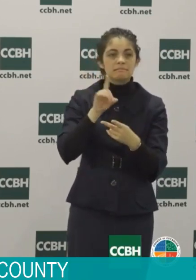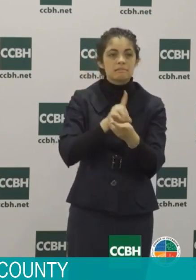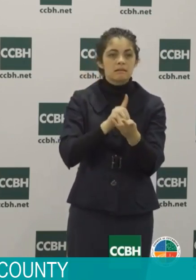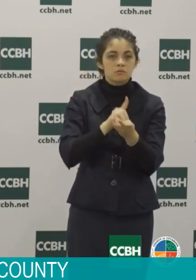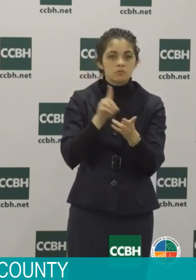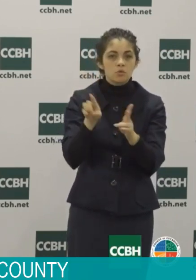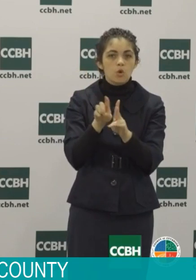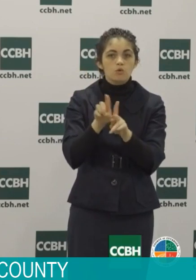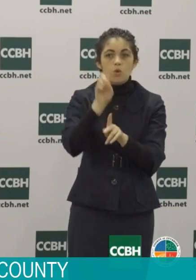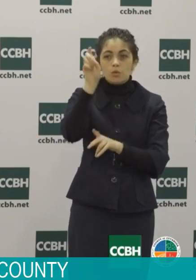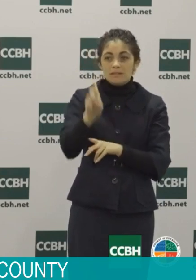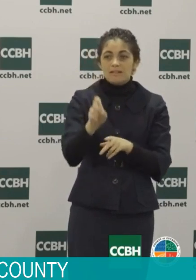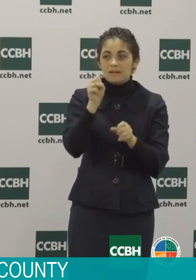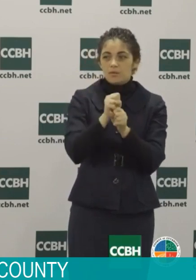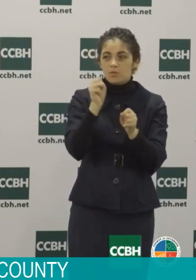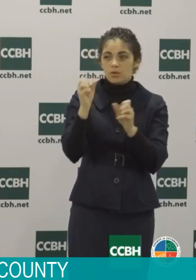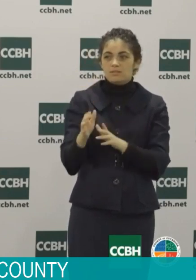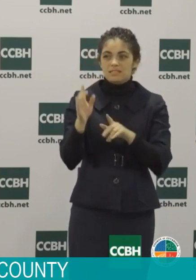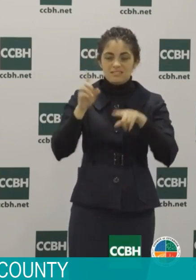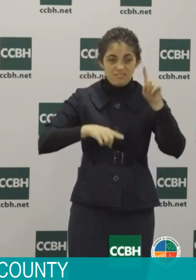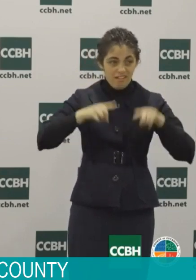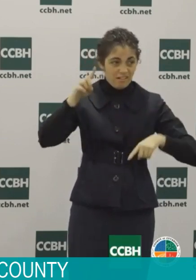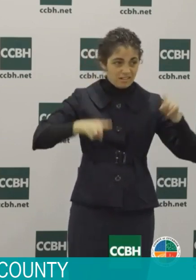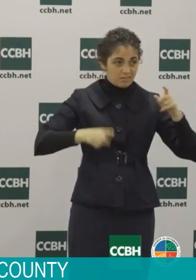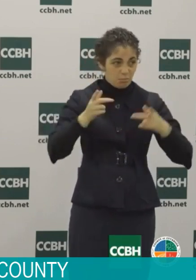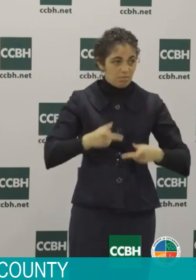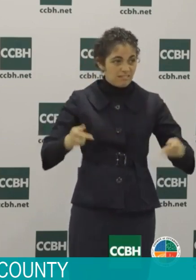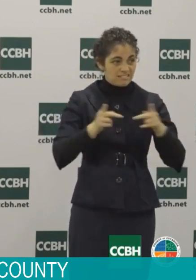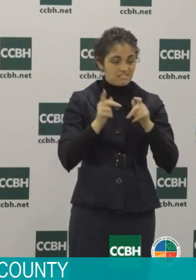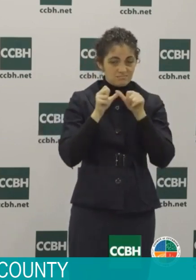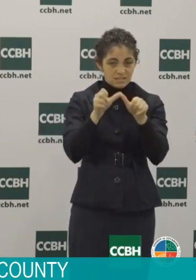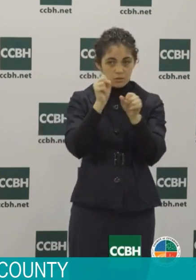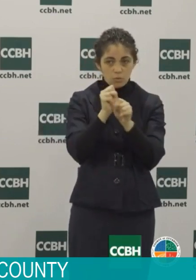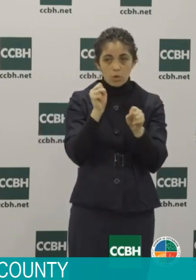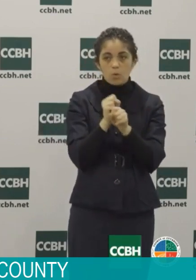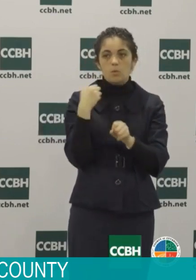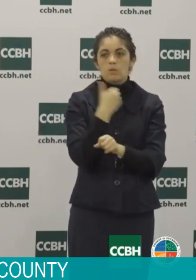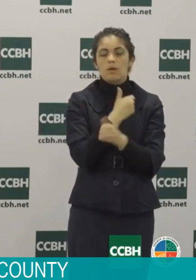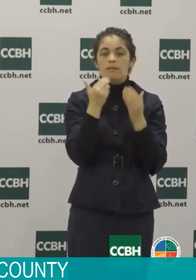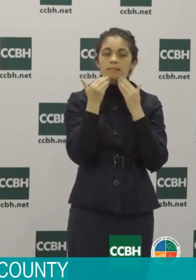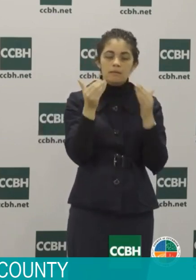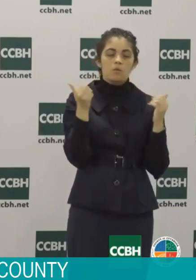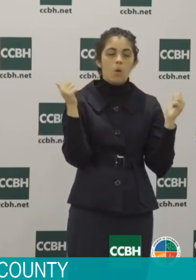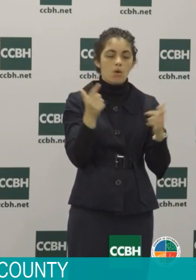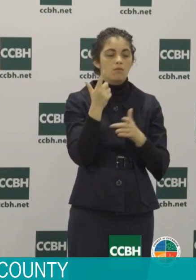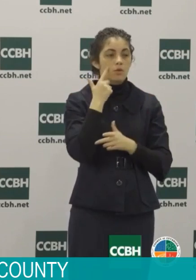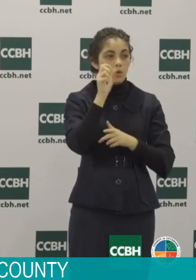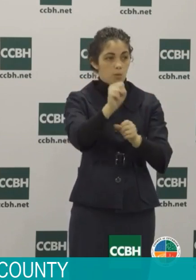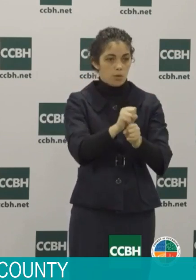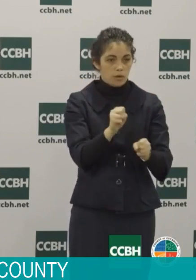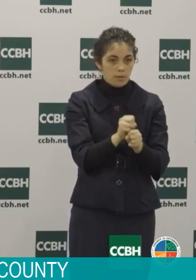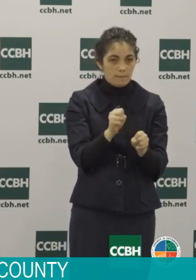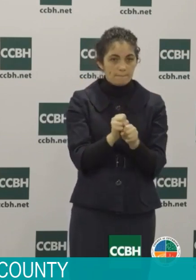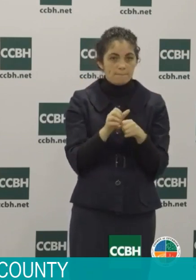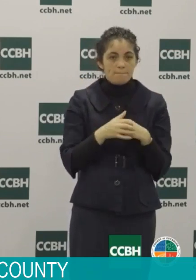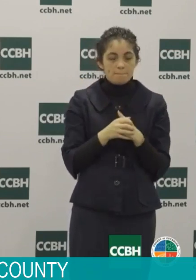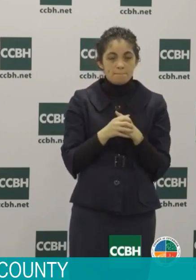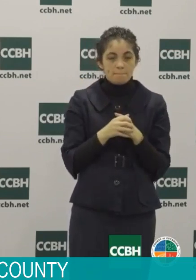other essential employees in lots of different sectors that are working. And so we want to thank you for your service. We want to thank you